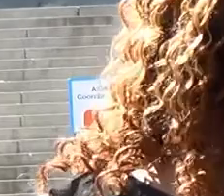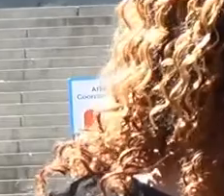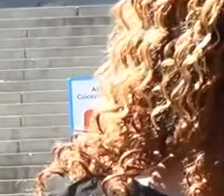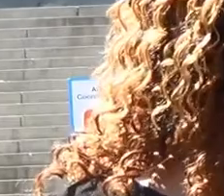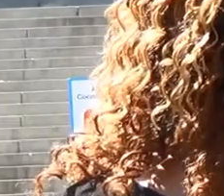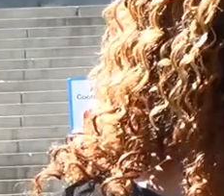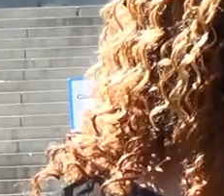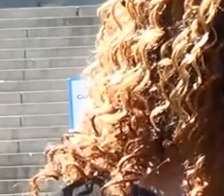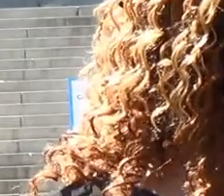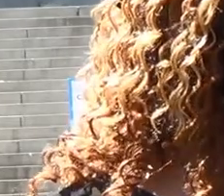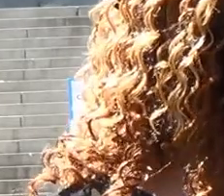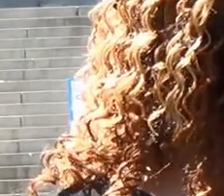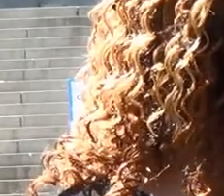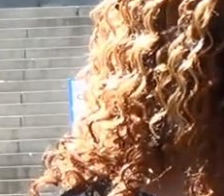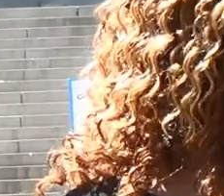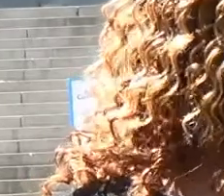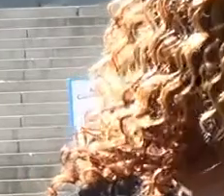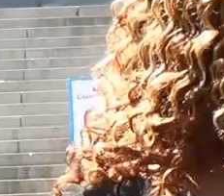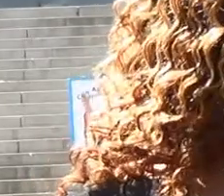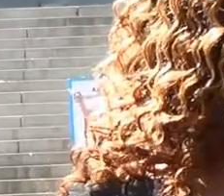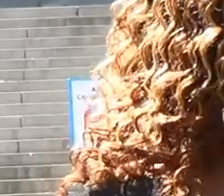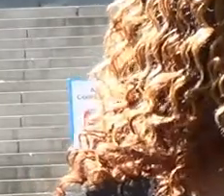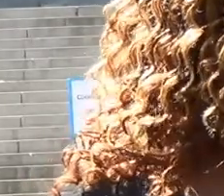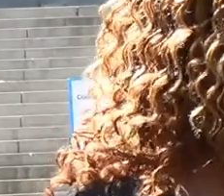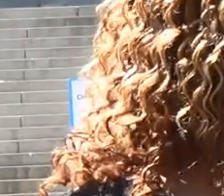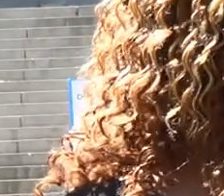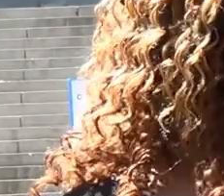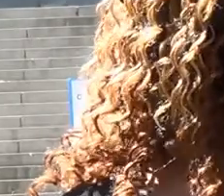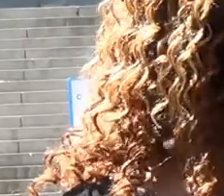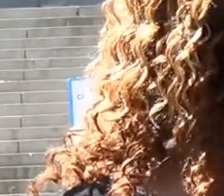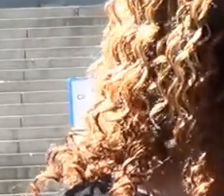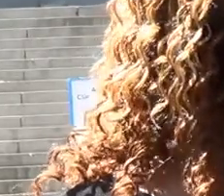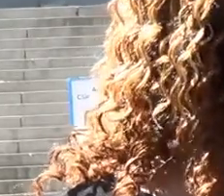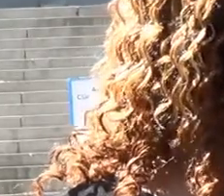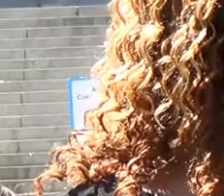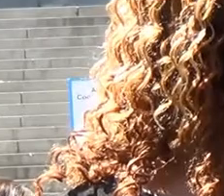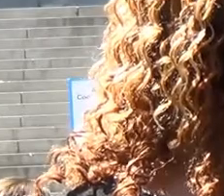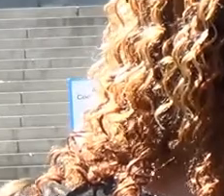using American Sign Language, or they don't hire contract interpreters.